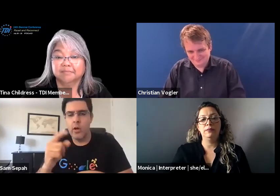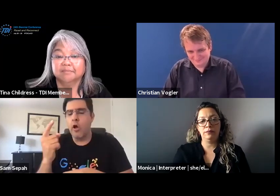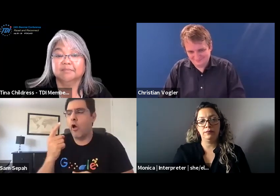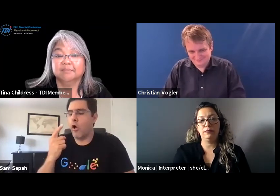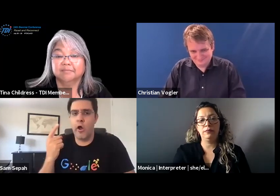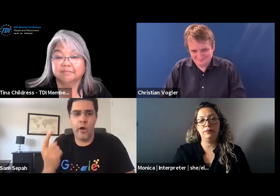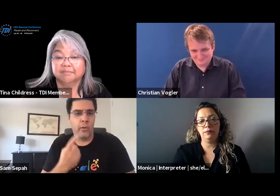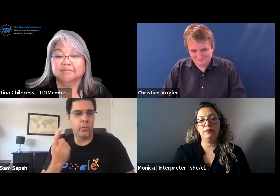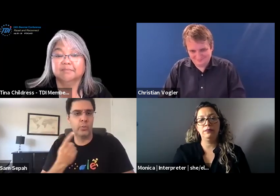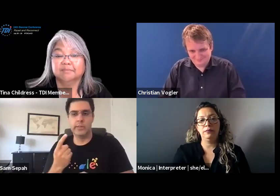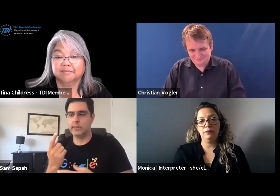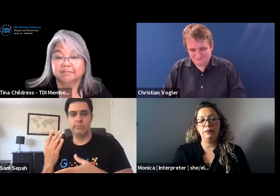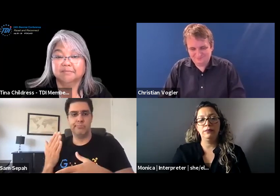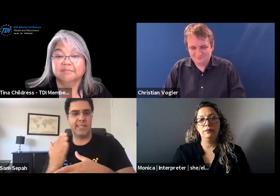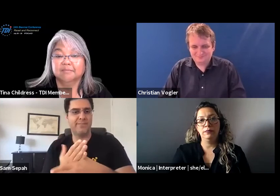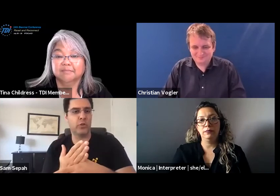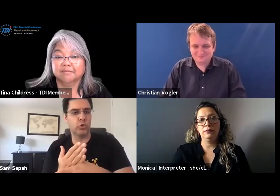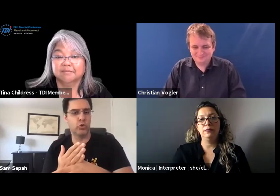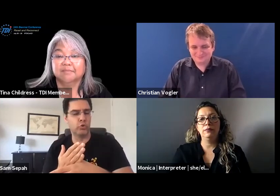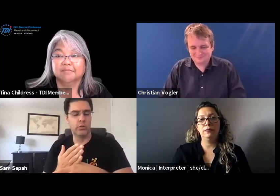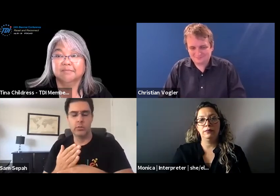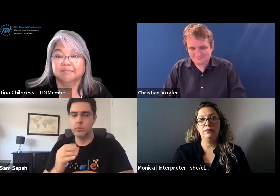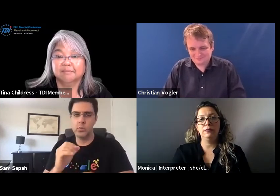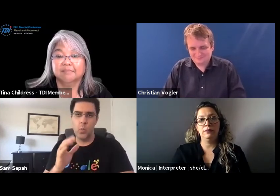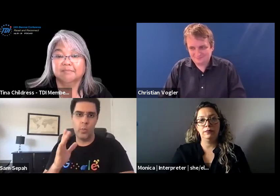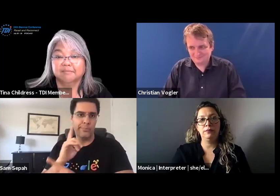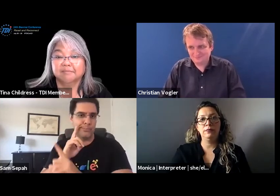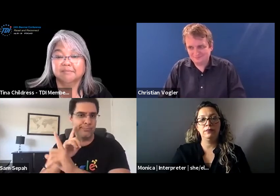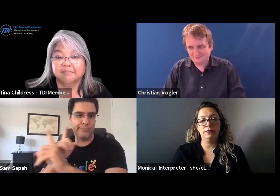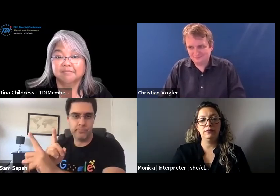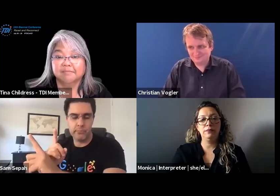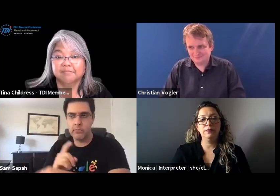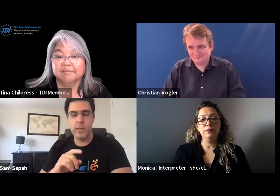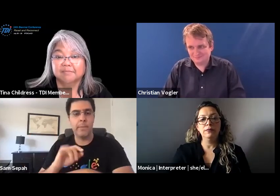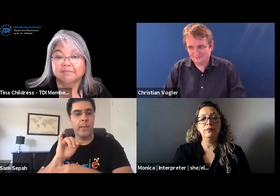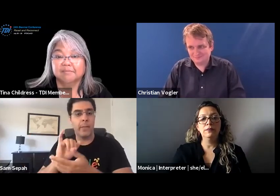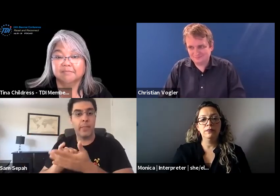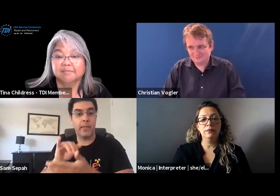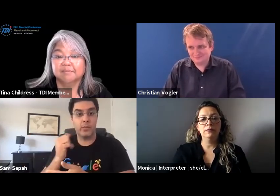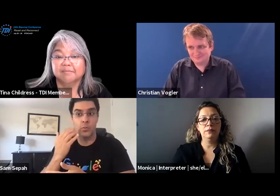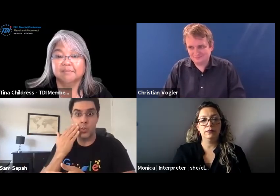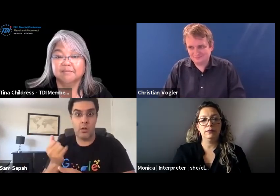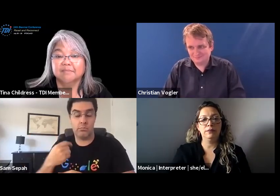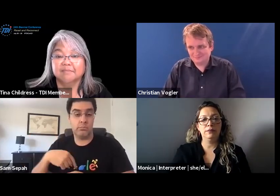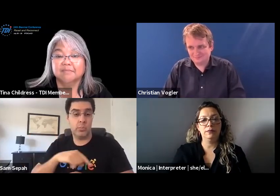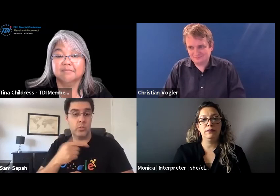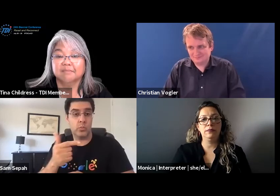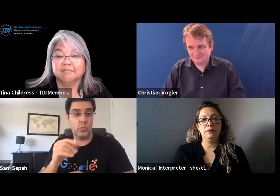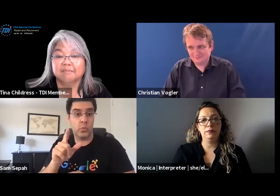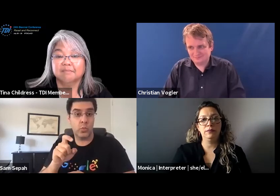consumes more data, there's always some kind of intervention impeding that goal. And so that's